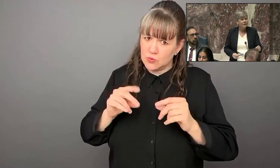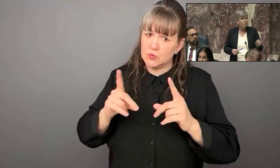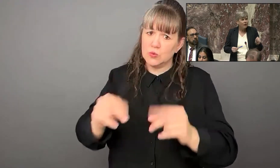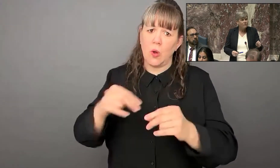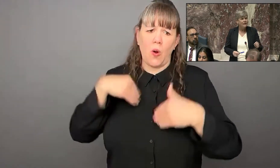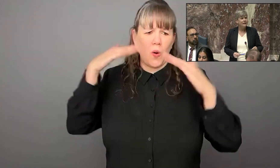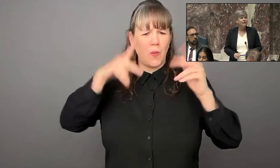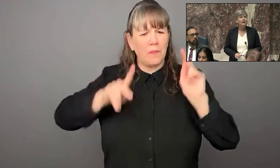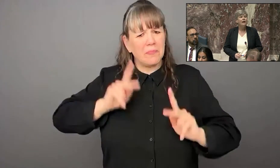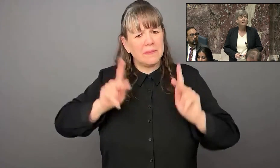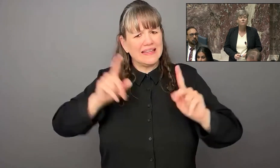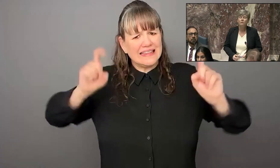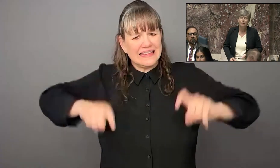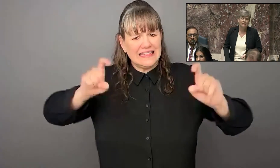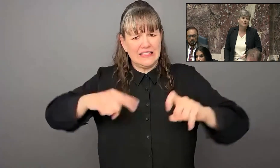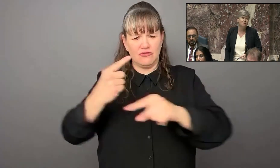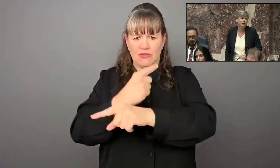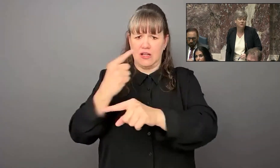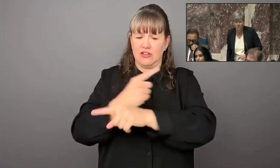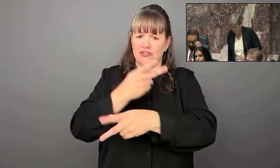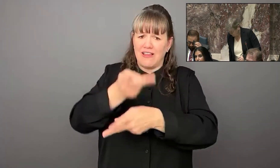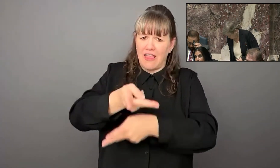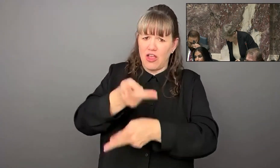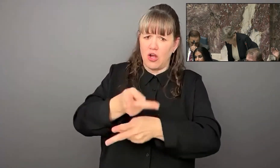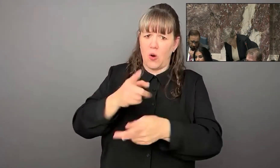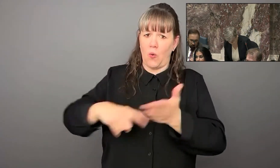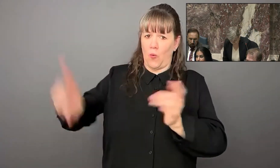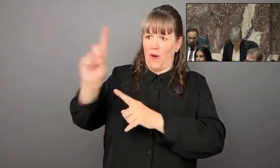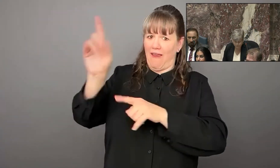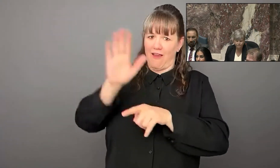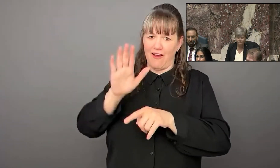it, where they need it, and that's what we're going to continue to do.